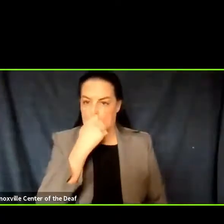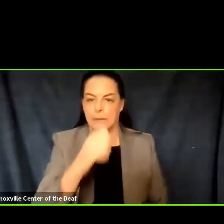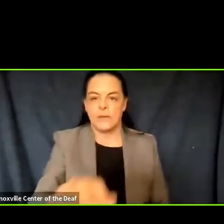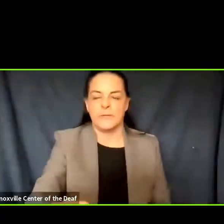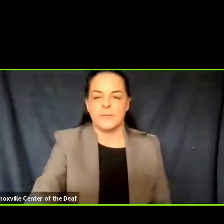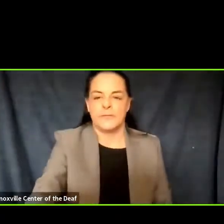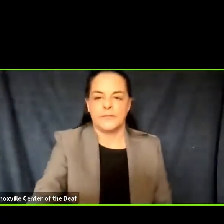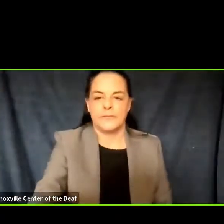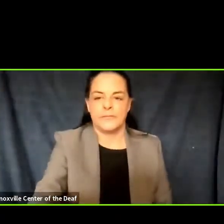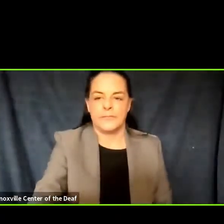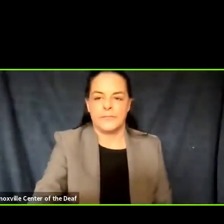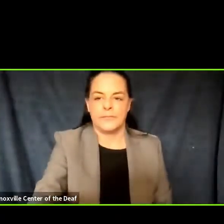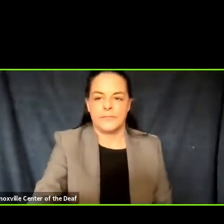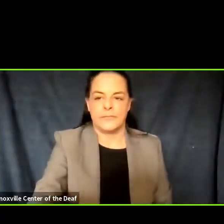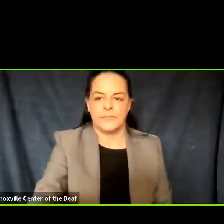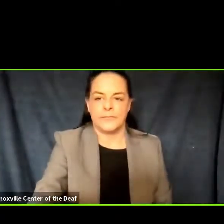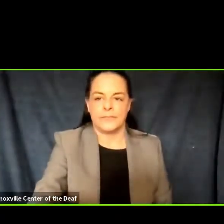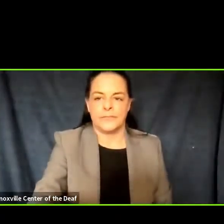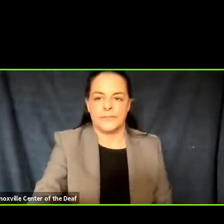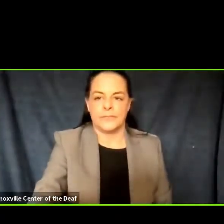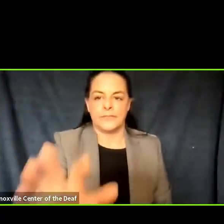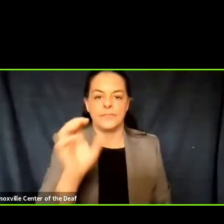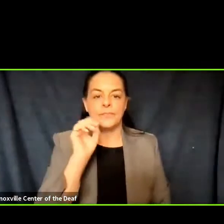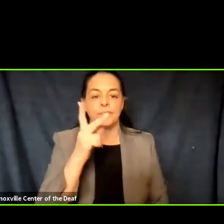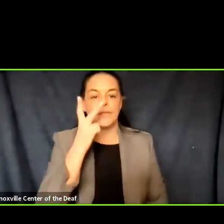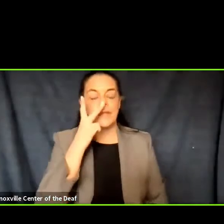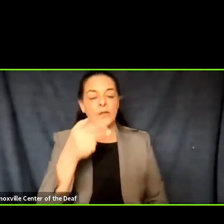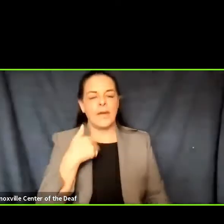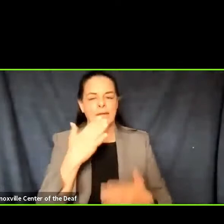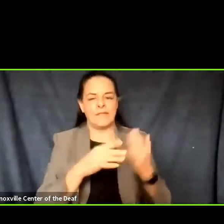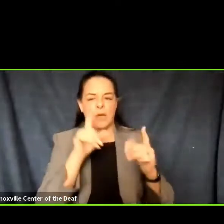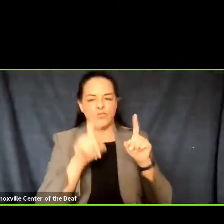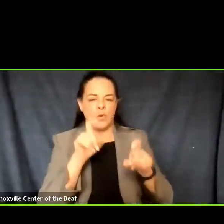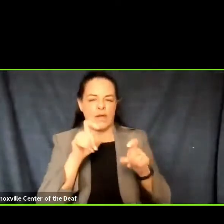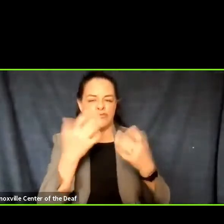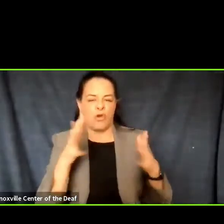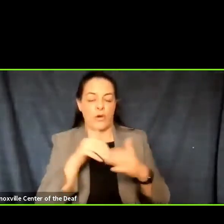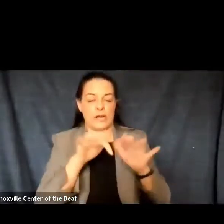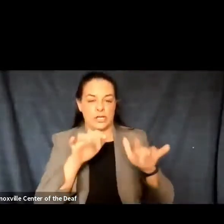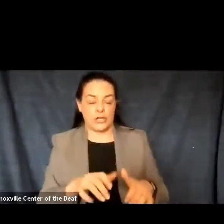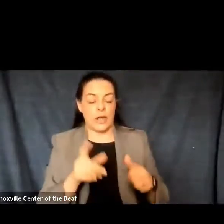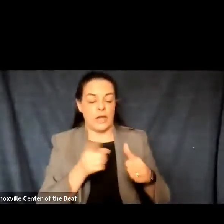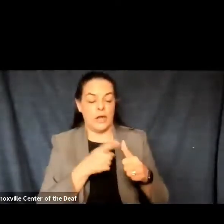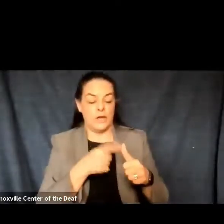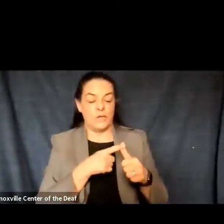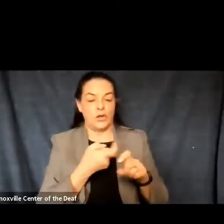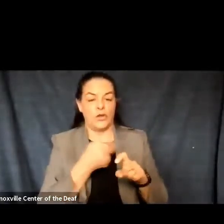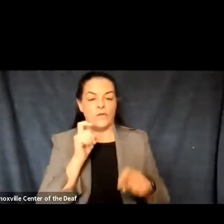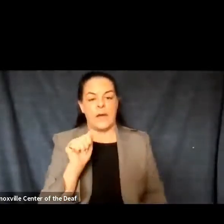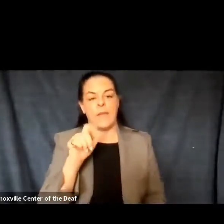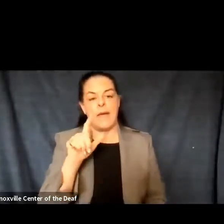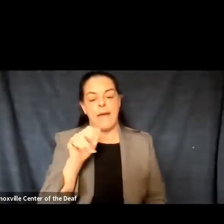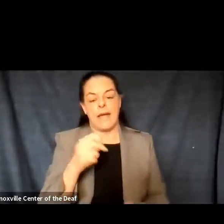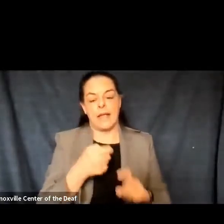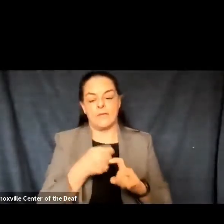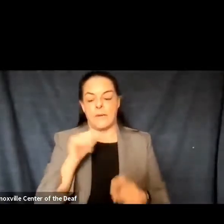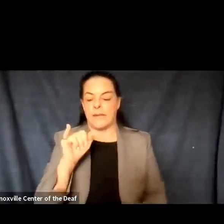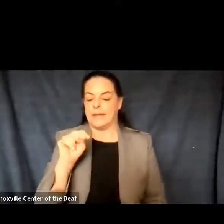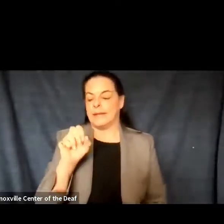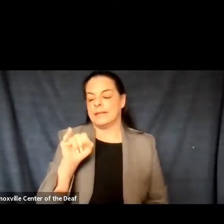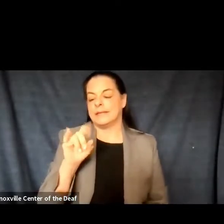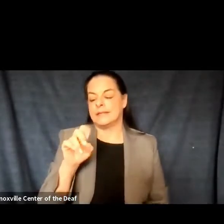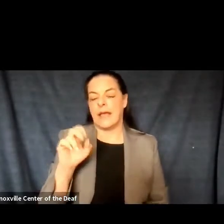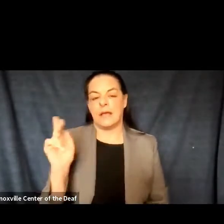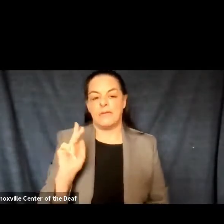All right. See, we've got some questions already in the chat feature. The first we have is from Alan with Inside of